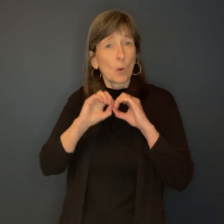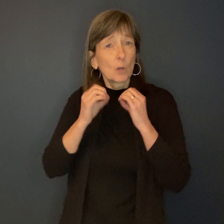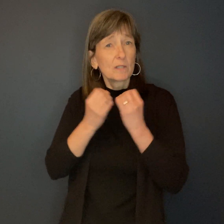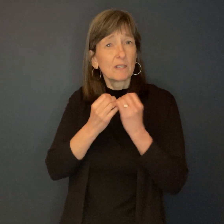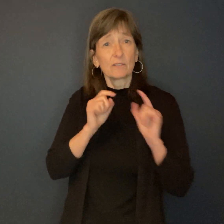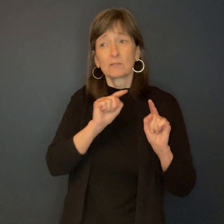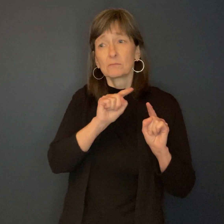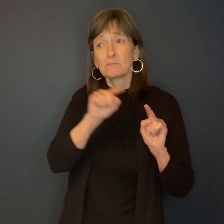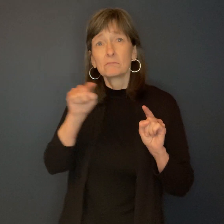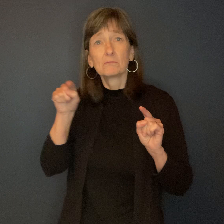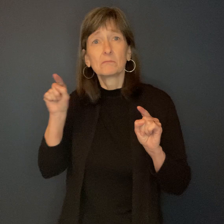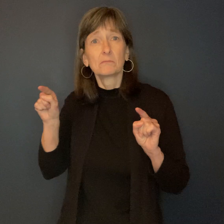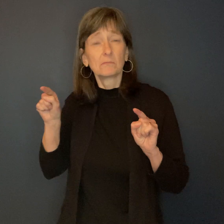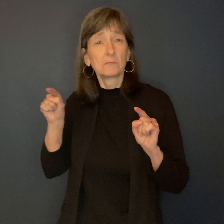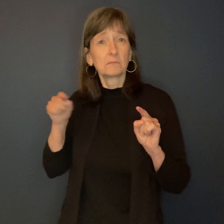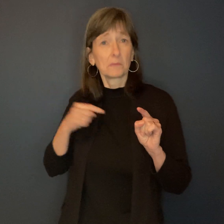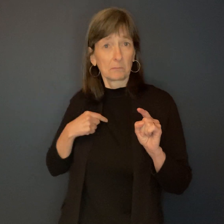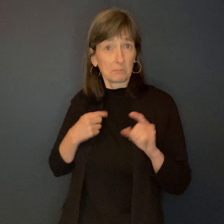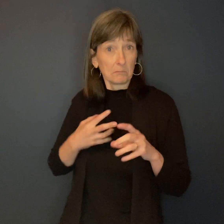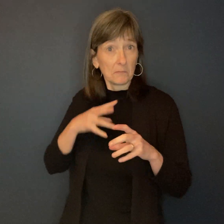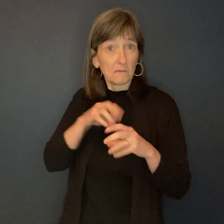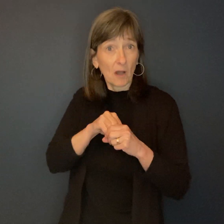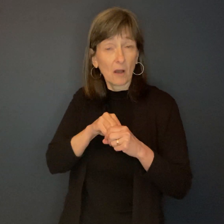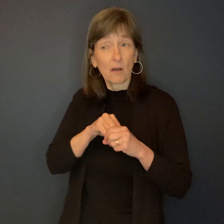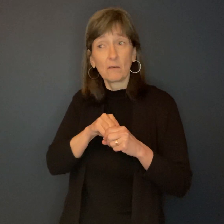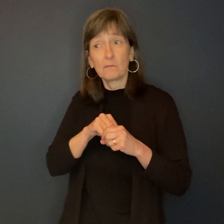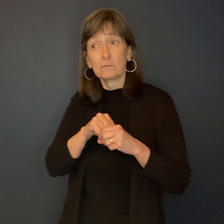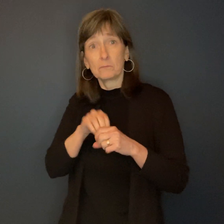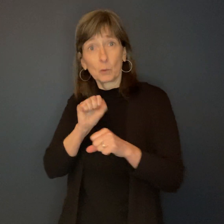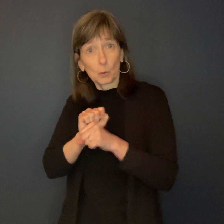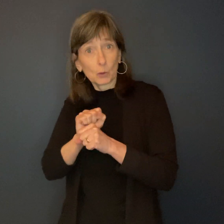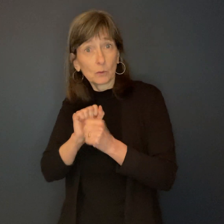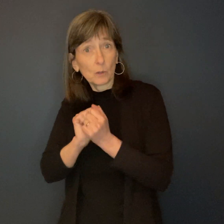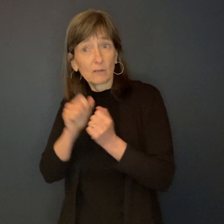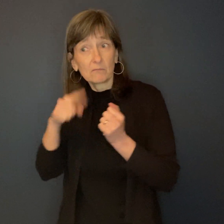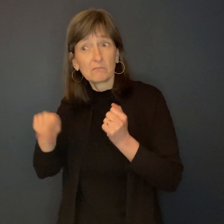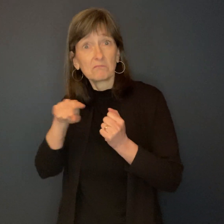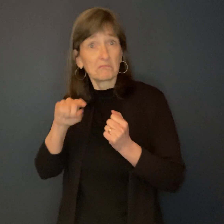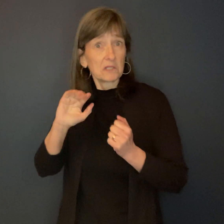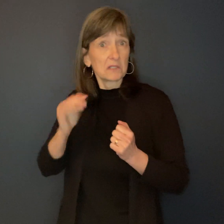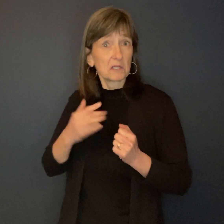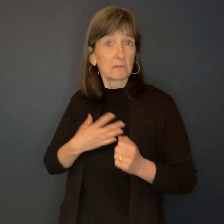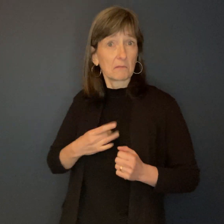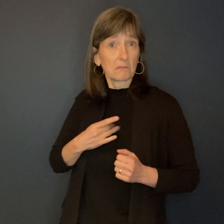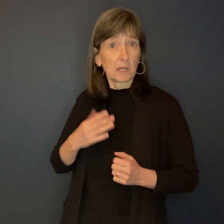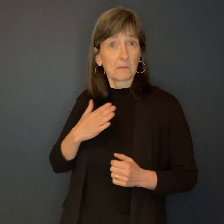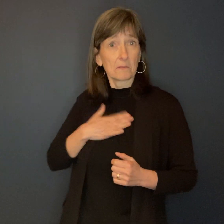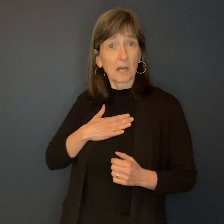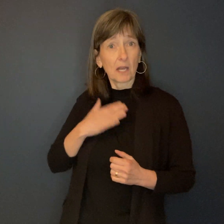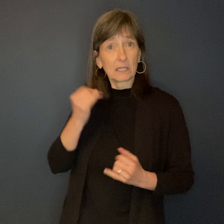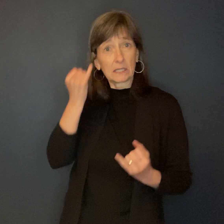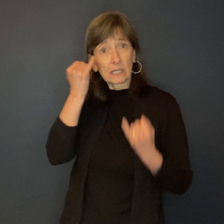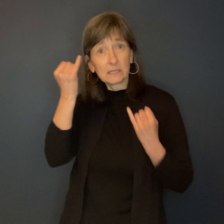the organization that I work for still, and I guess I've been here ever